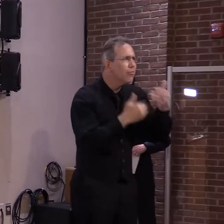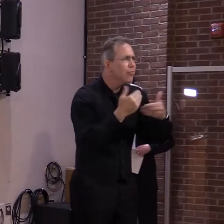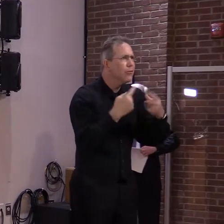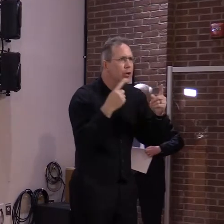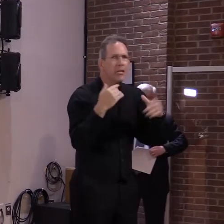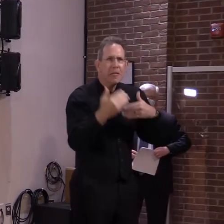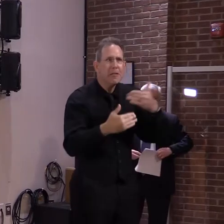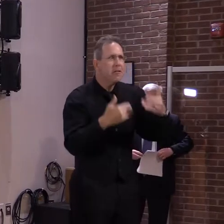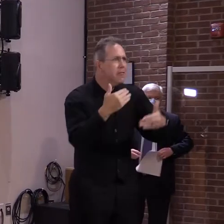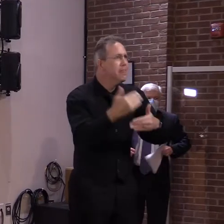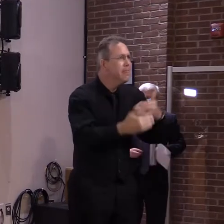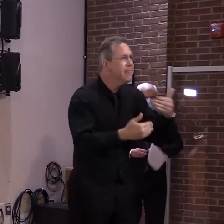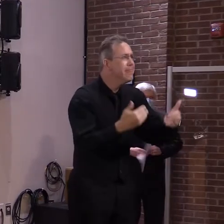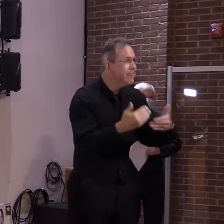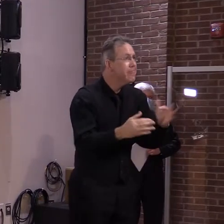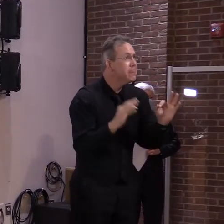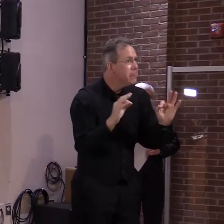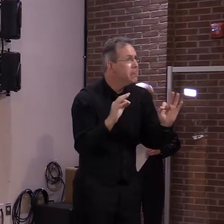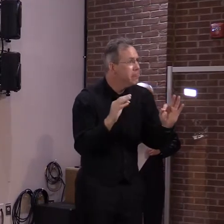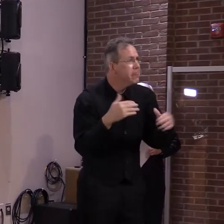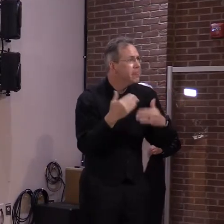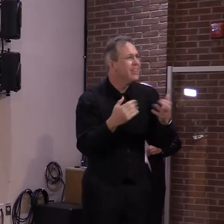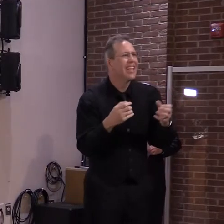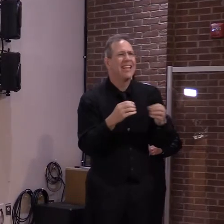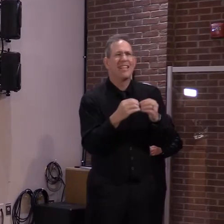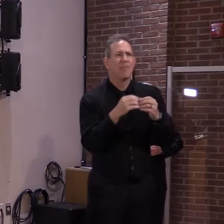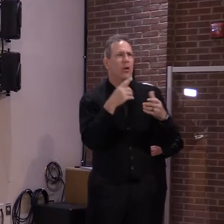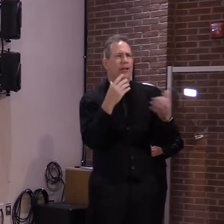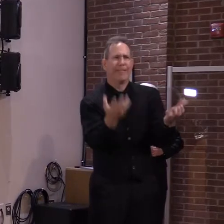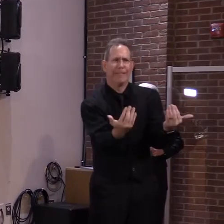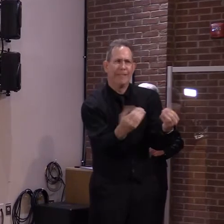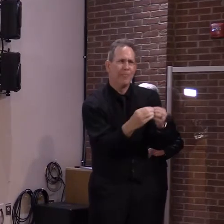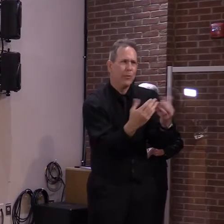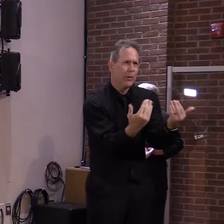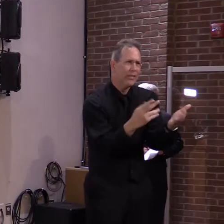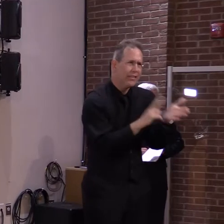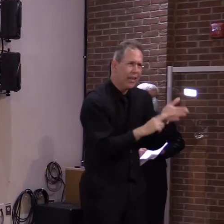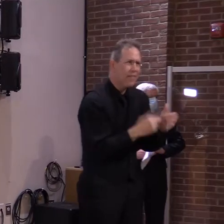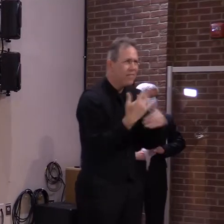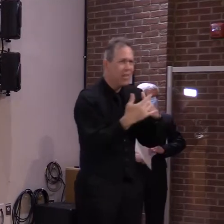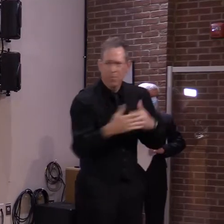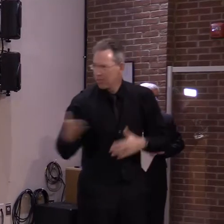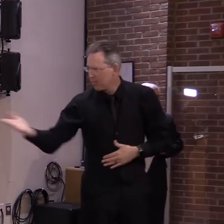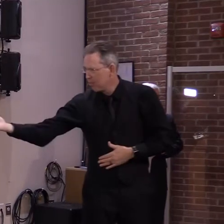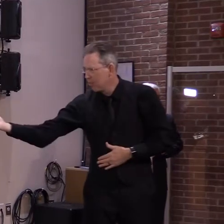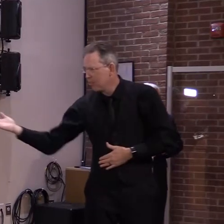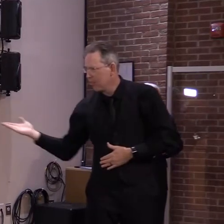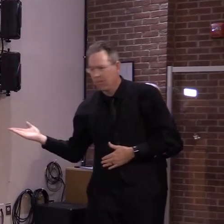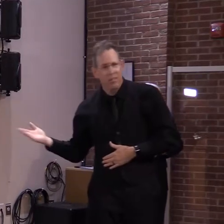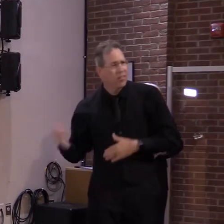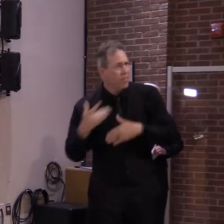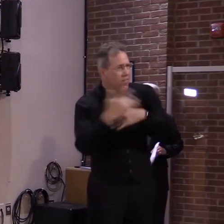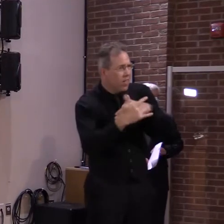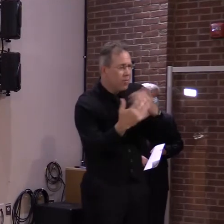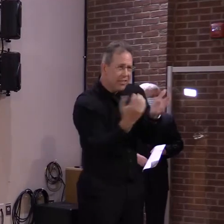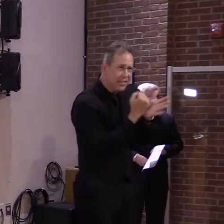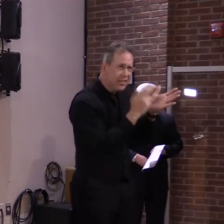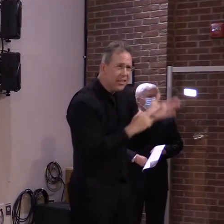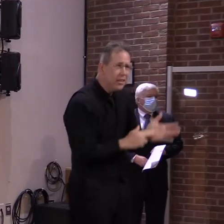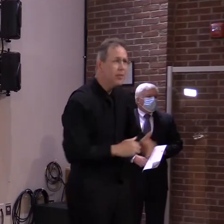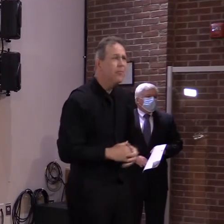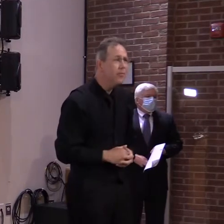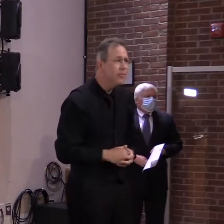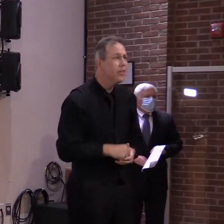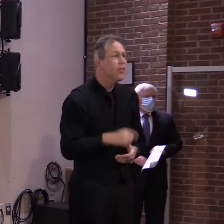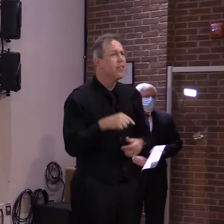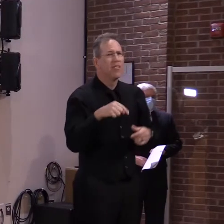need people to sign up. Secretary Smith will go into details in a few minutes, but this weekend there are a lot of opportunities,